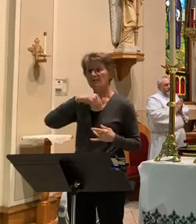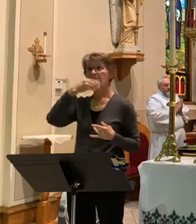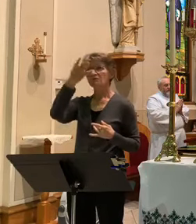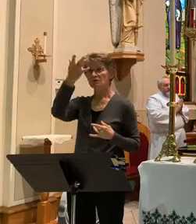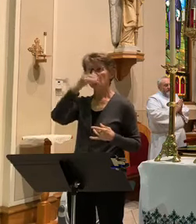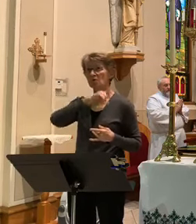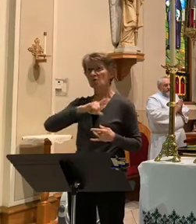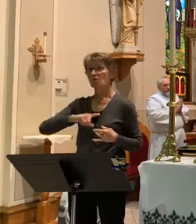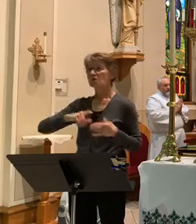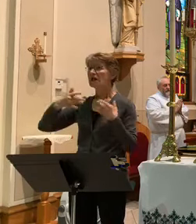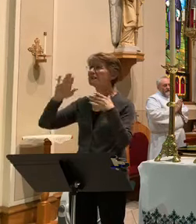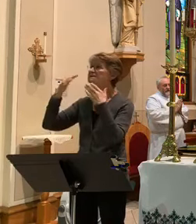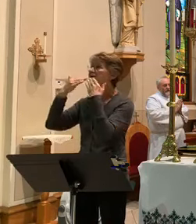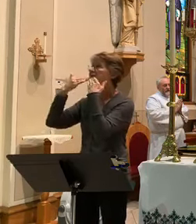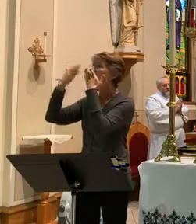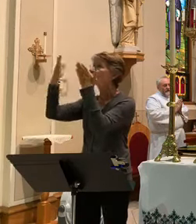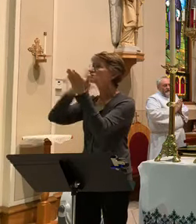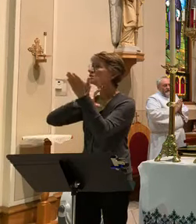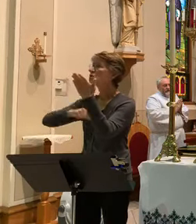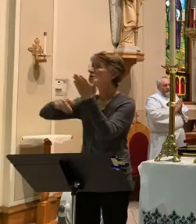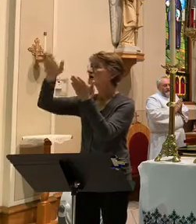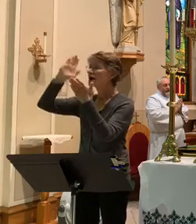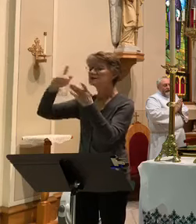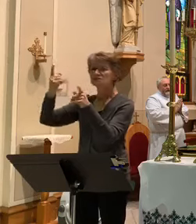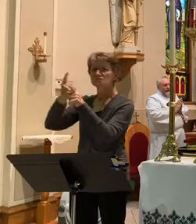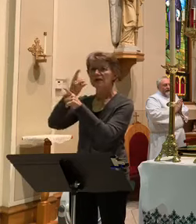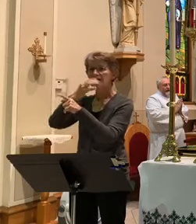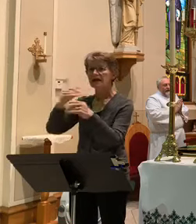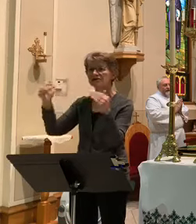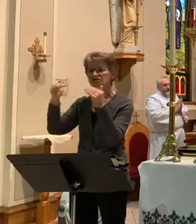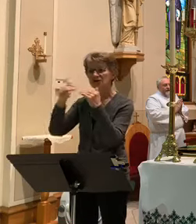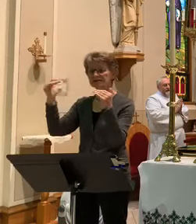Let us give thanks to the Lord our God.